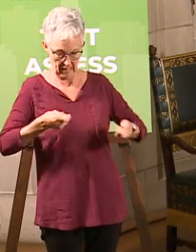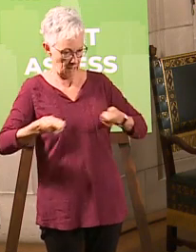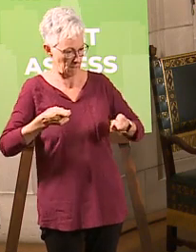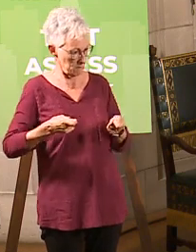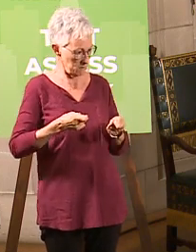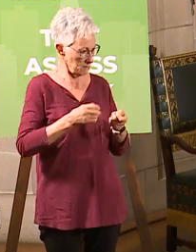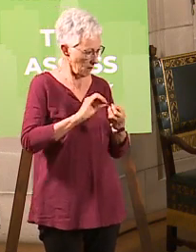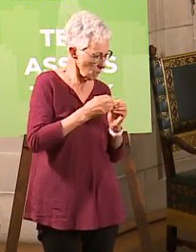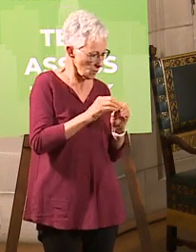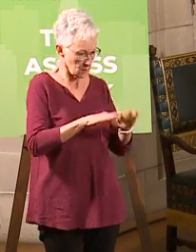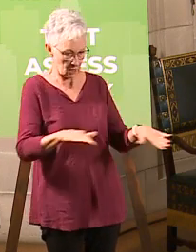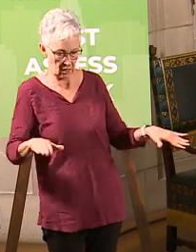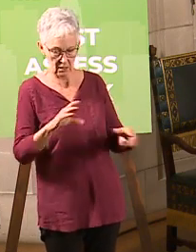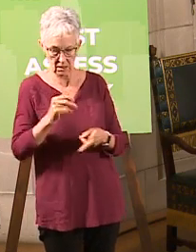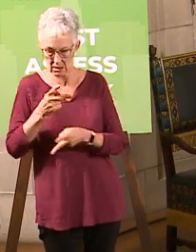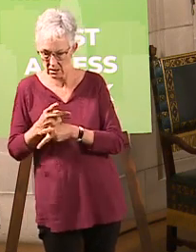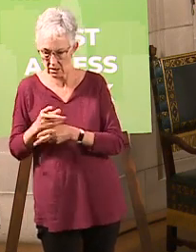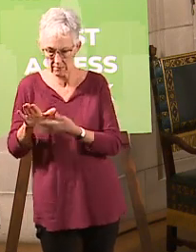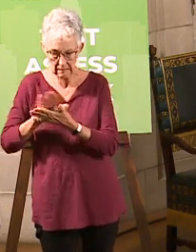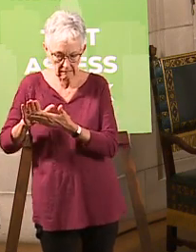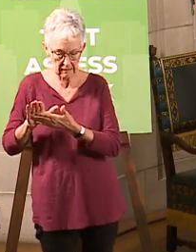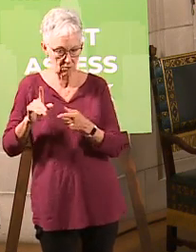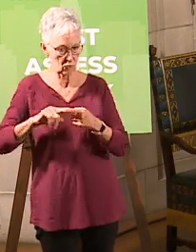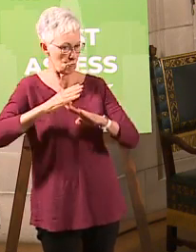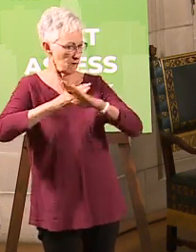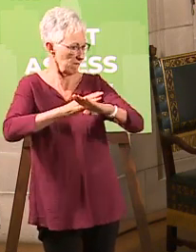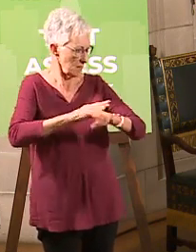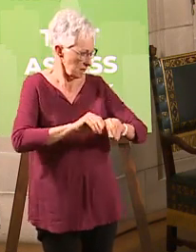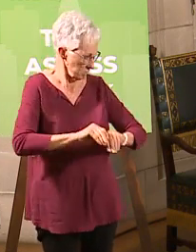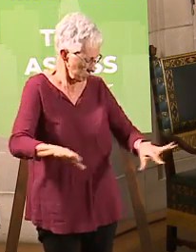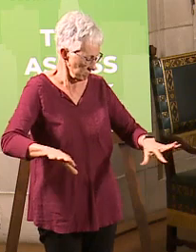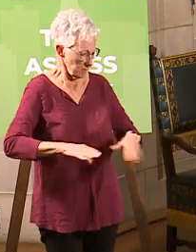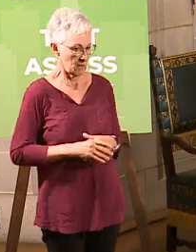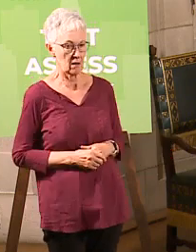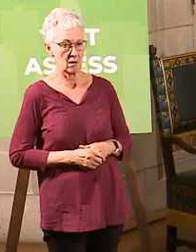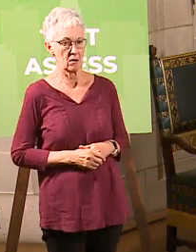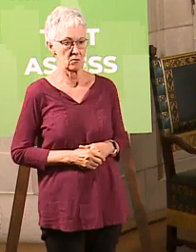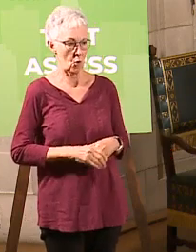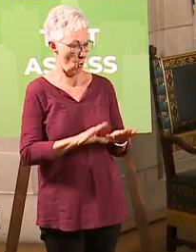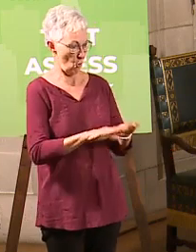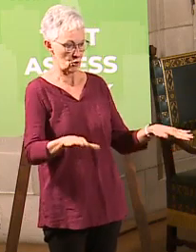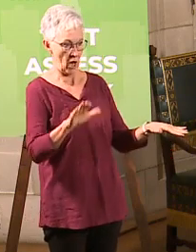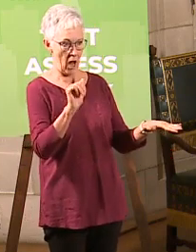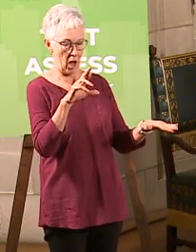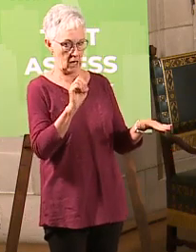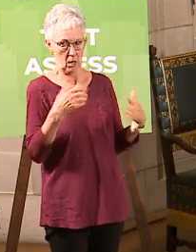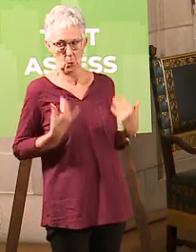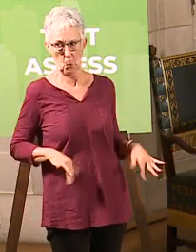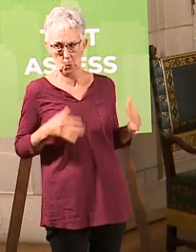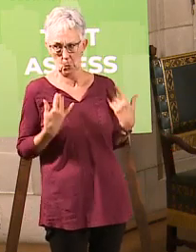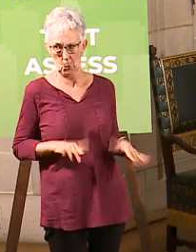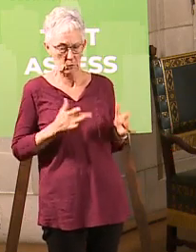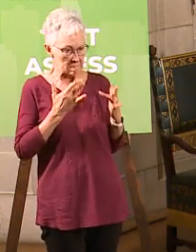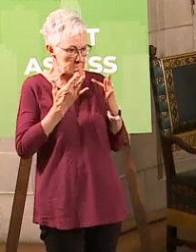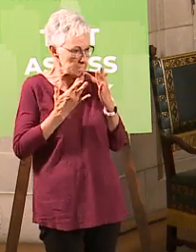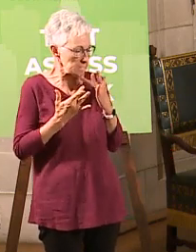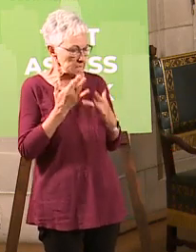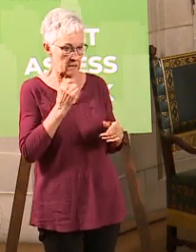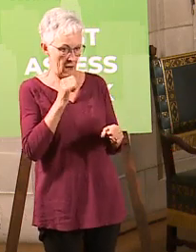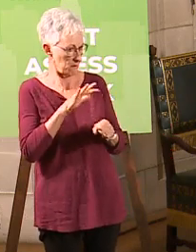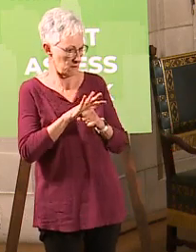home providers. Back in April, I reported about 16% of licensed child care programs